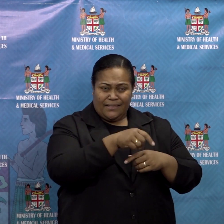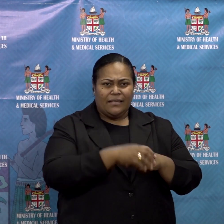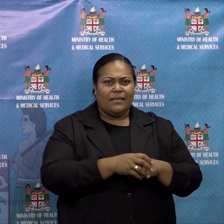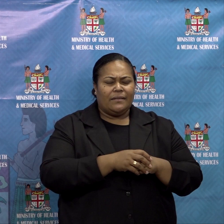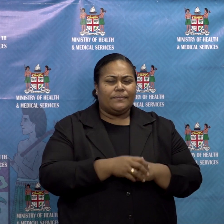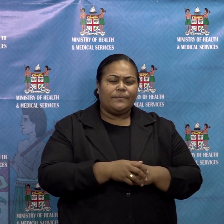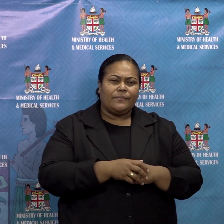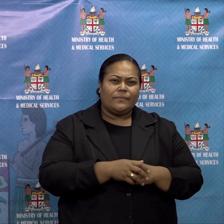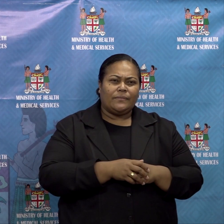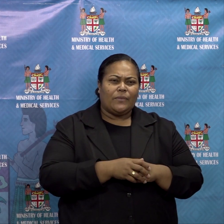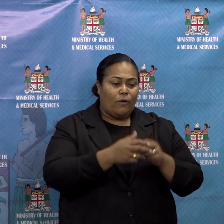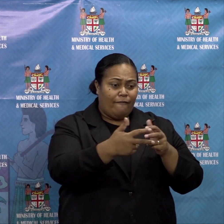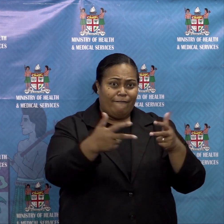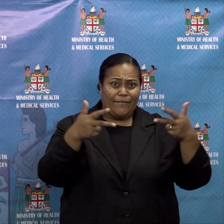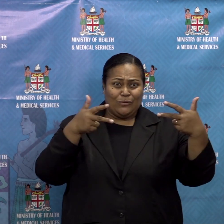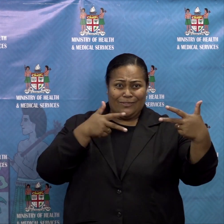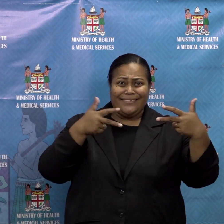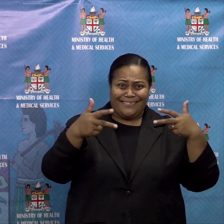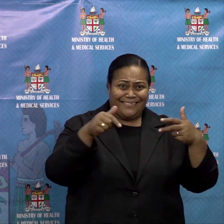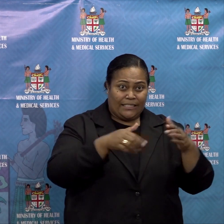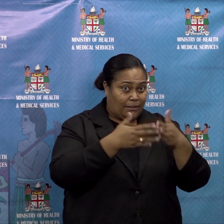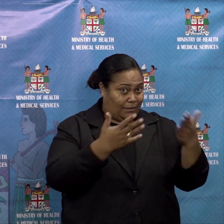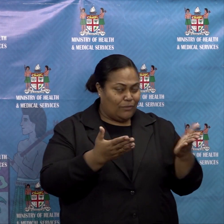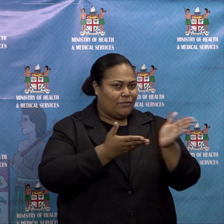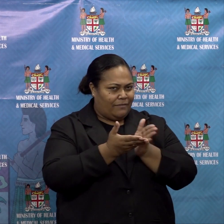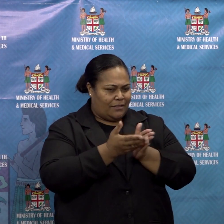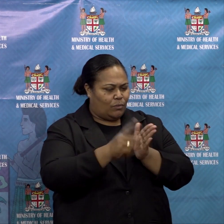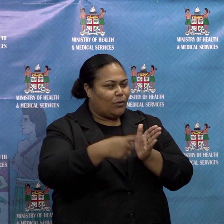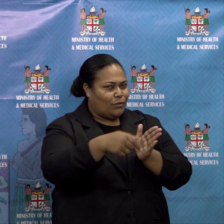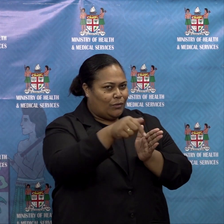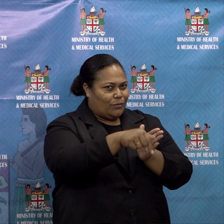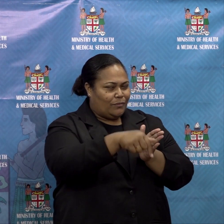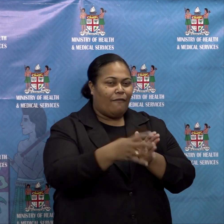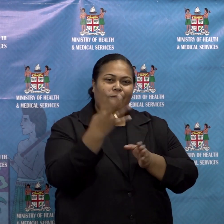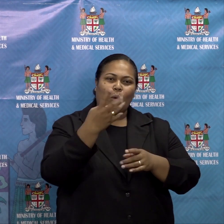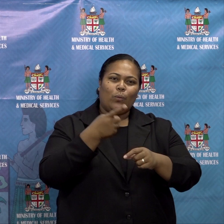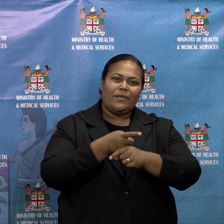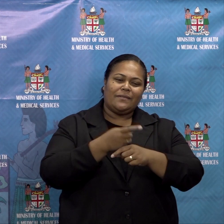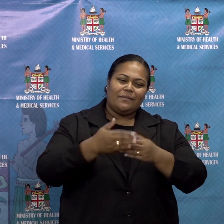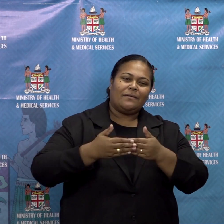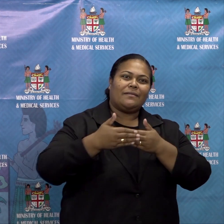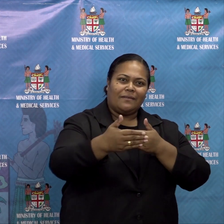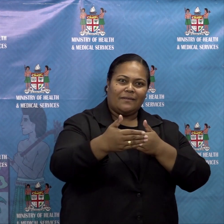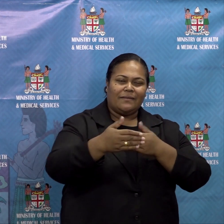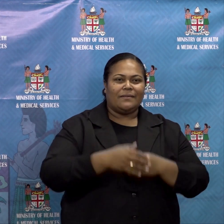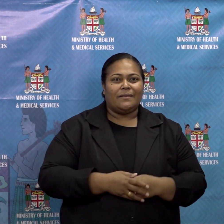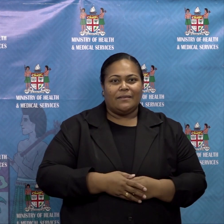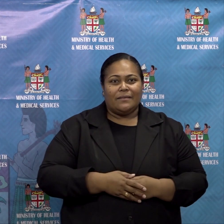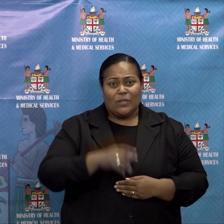SOP services will continue for the next 4 weeks. So patients who've